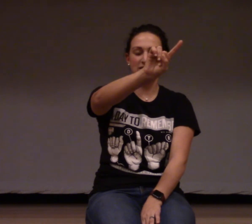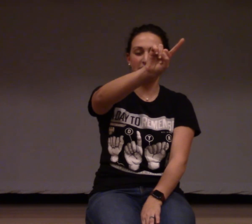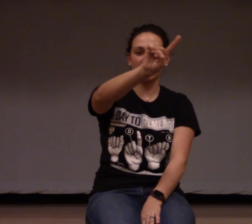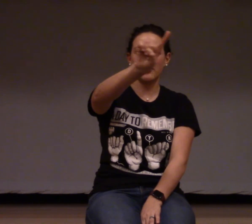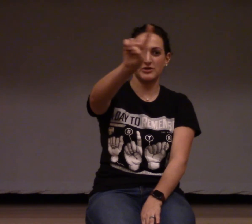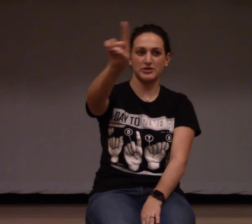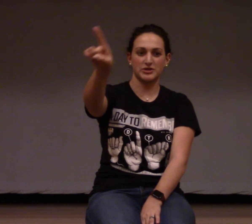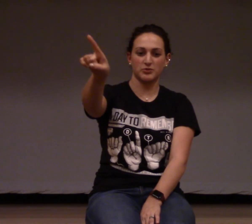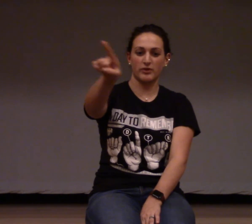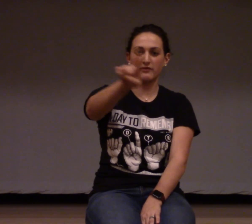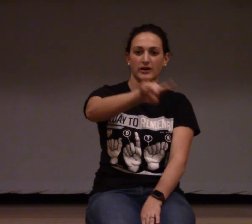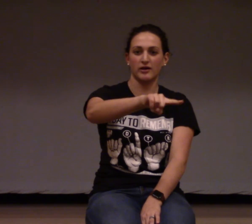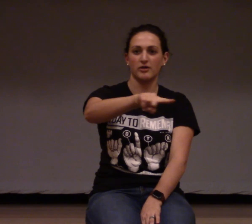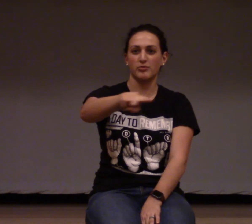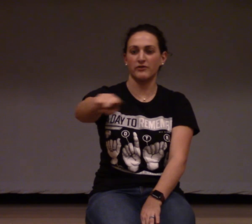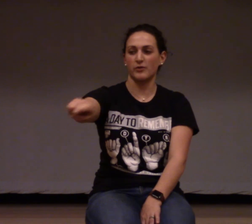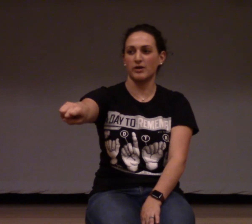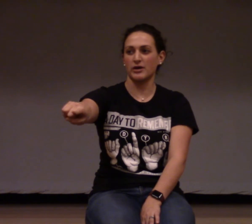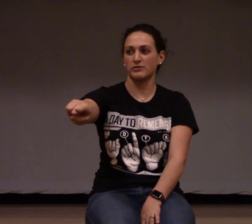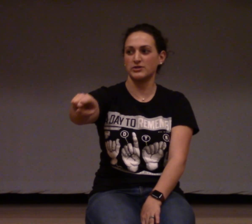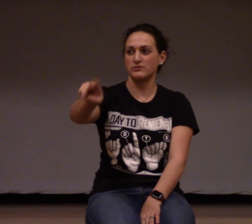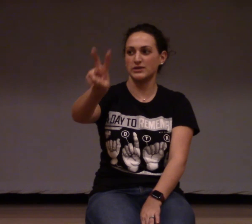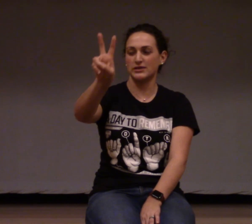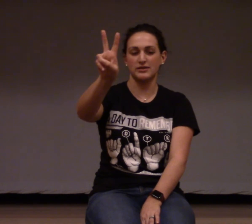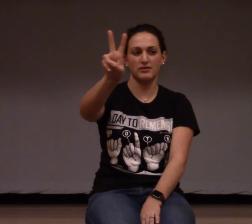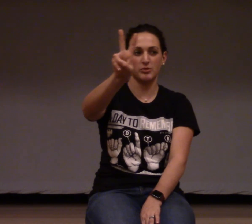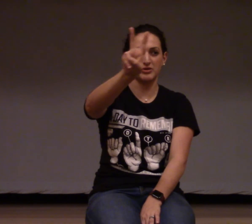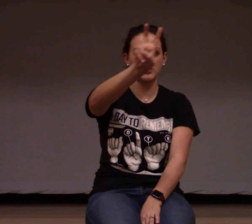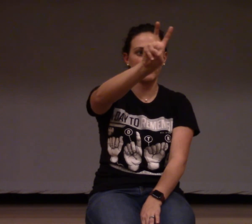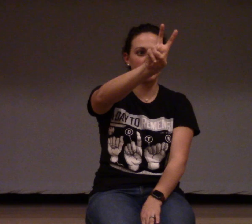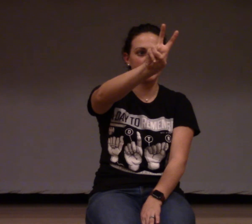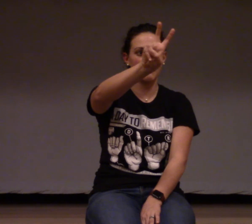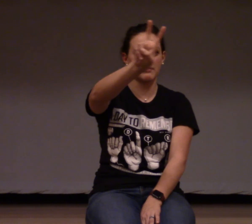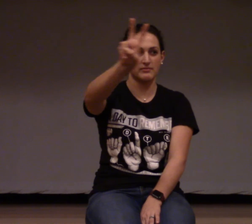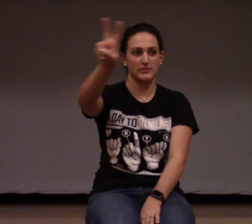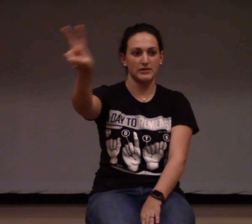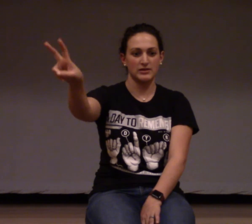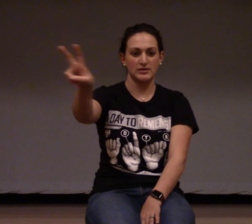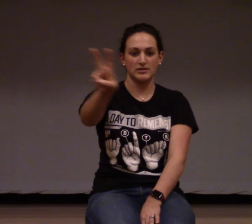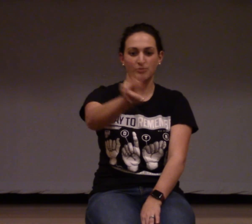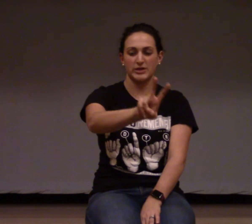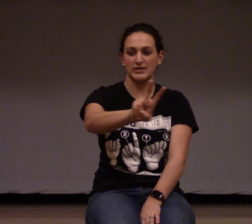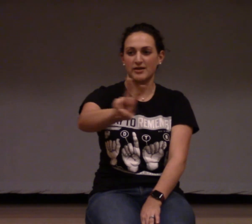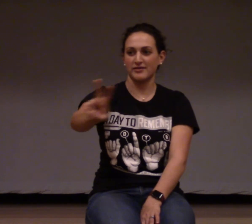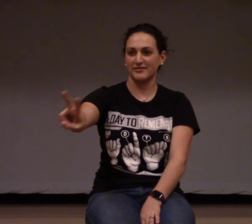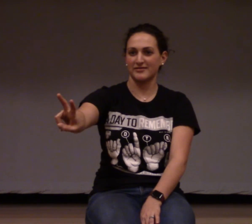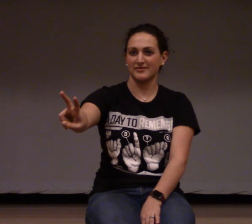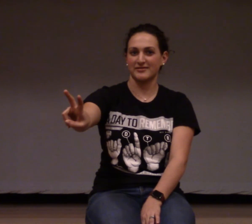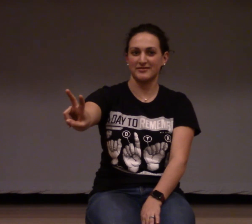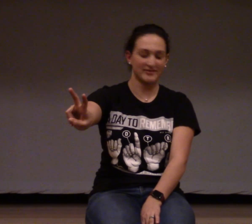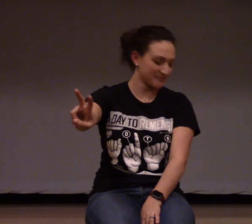sign language is just 1 finger, but if you want to make it with 2 Z's, you put 2 fingers up. Pizza.